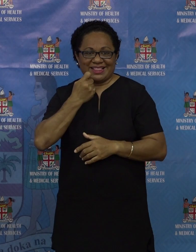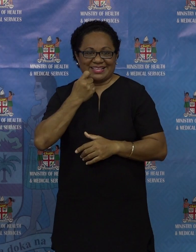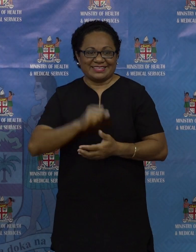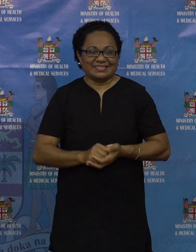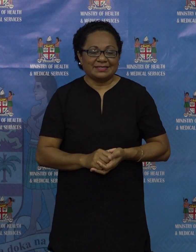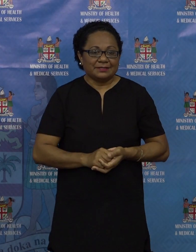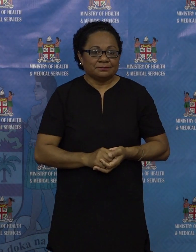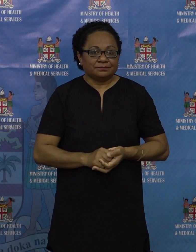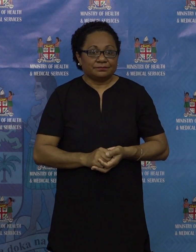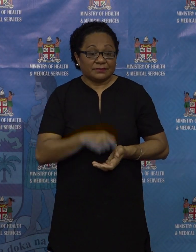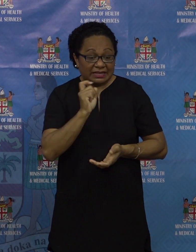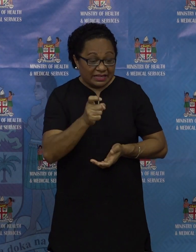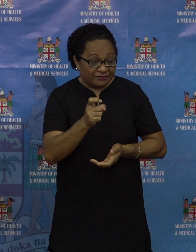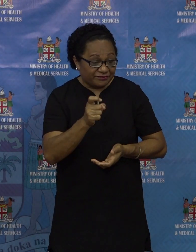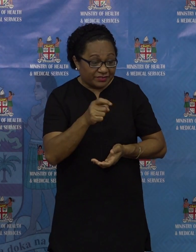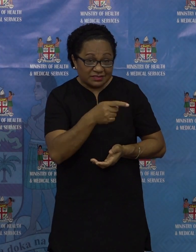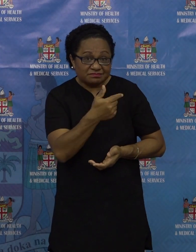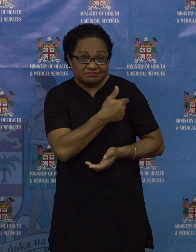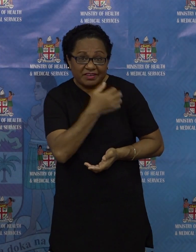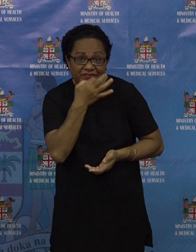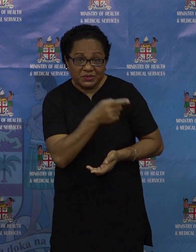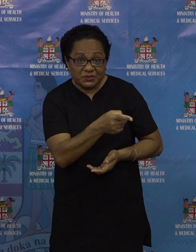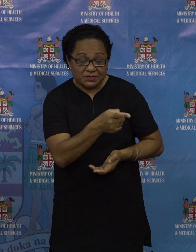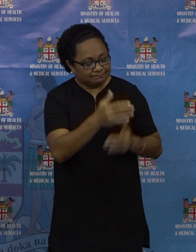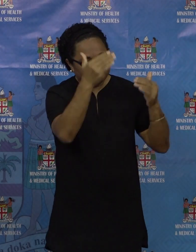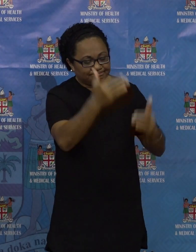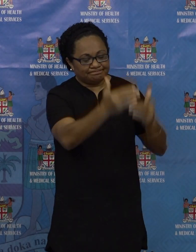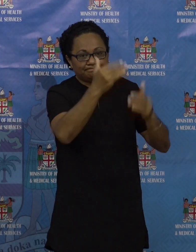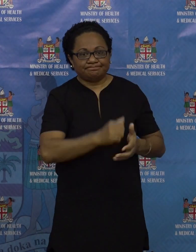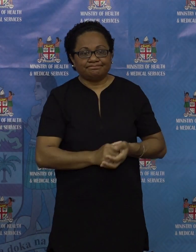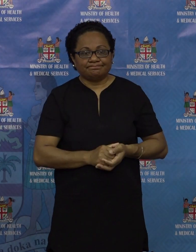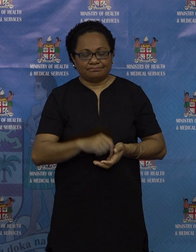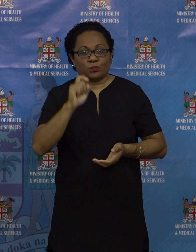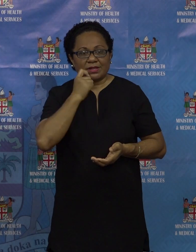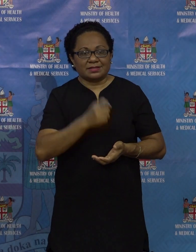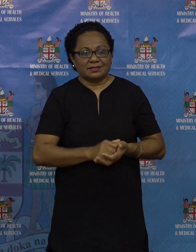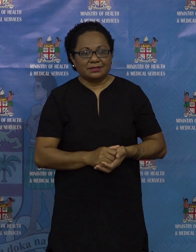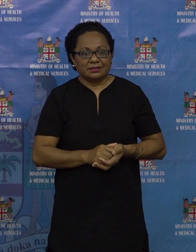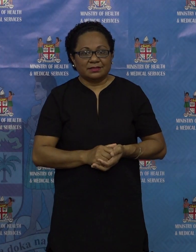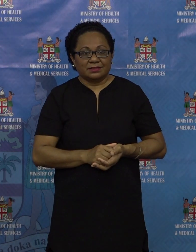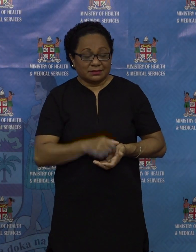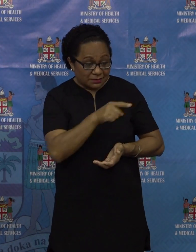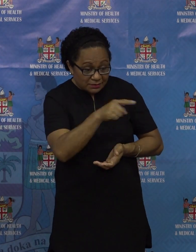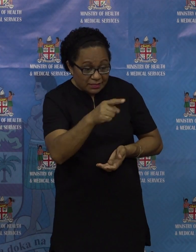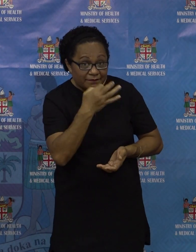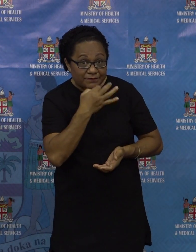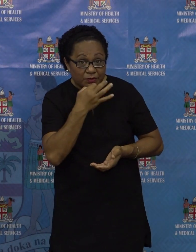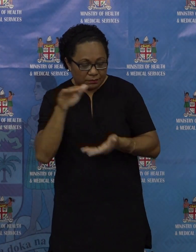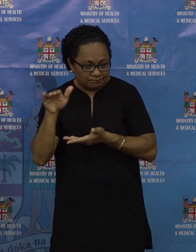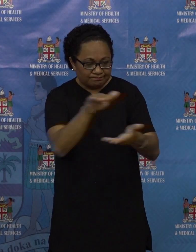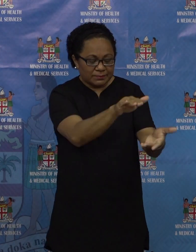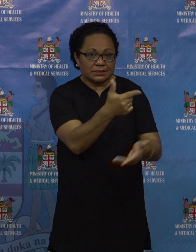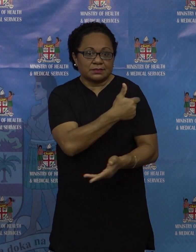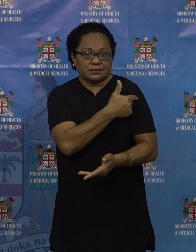Where we do not see sufficient vaccine coverage, we are deploying our stock of Moderna COVID-19 vaccines, which has a shorter timeline for